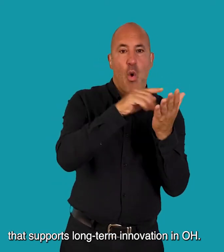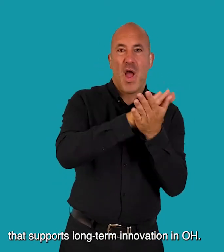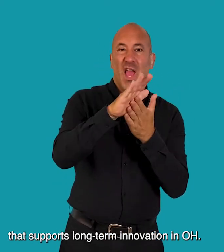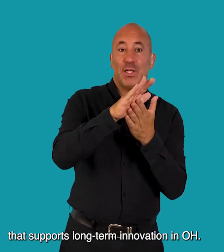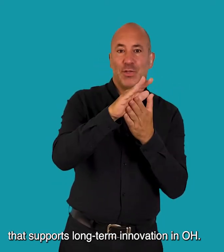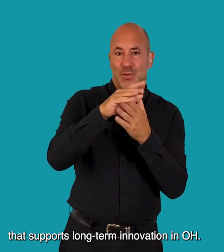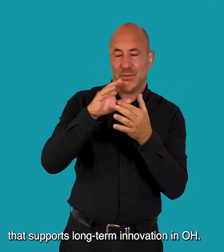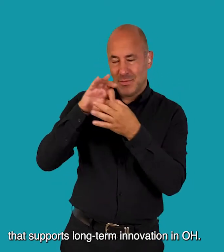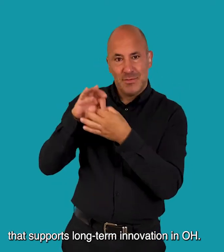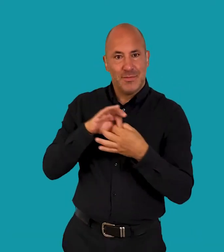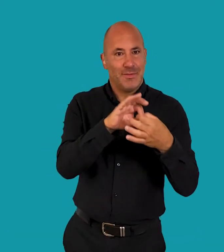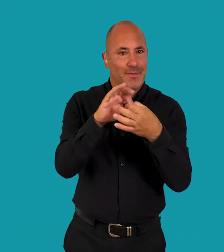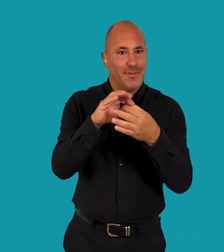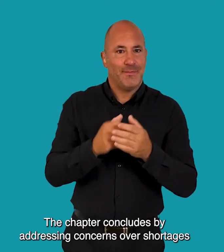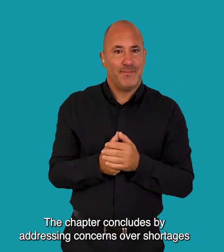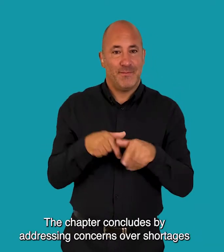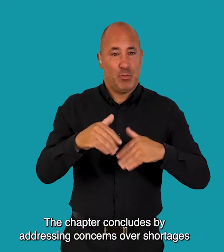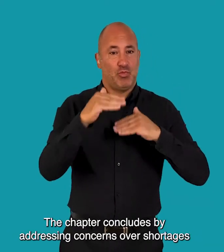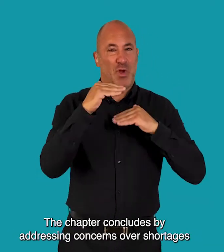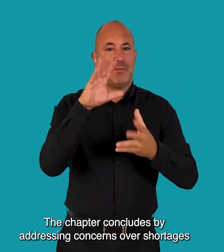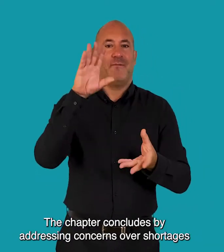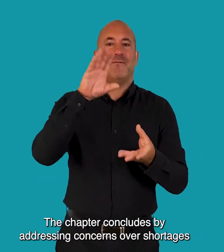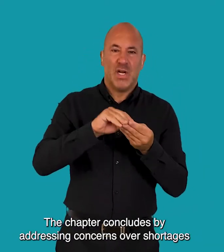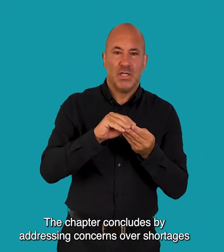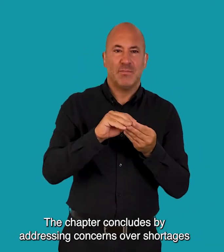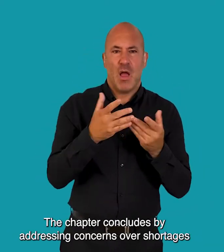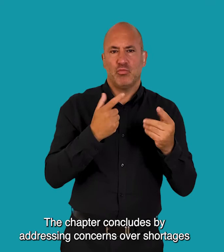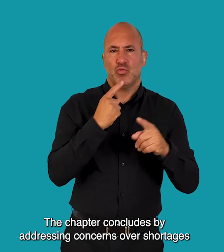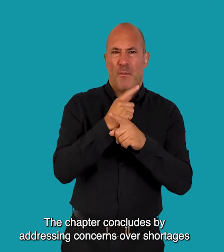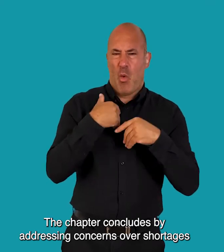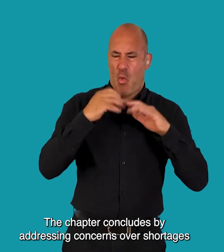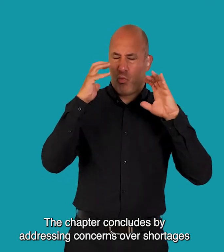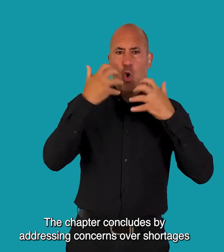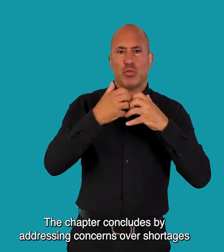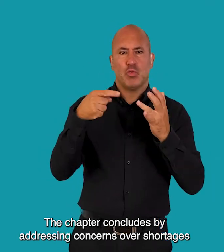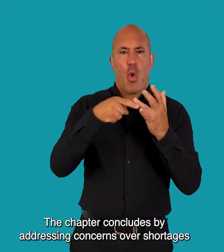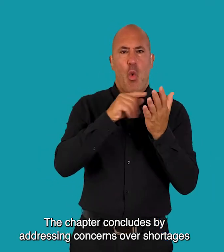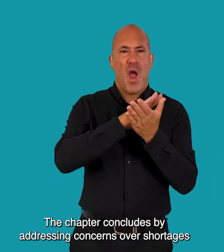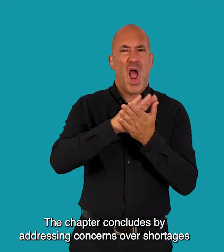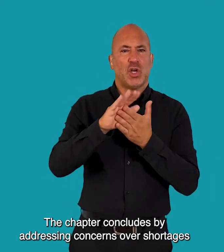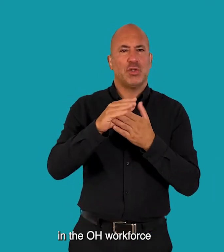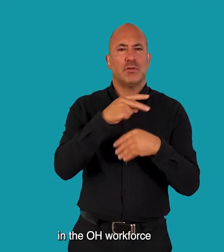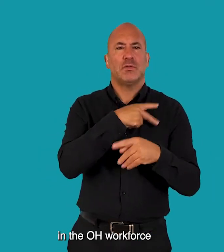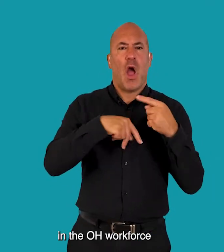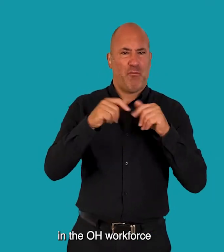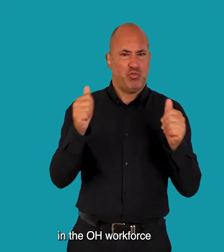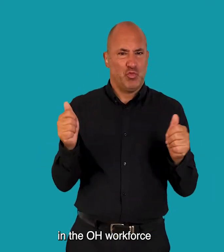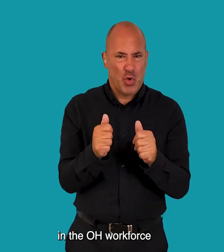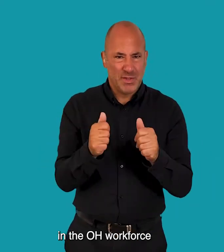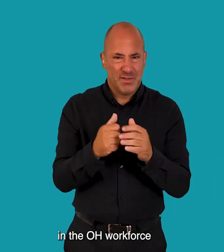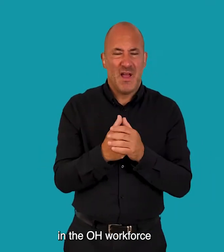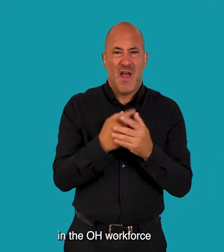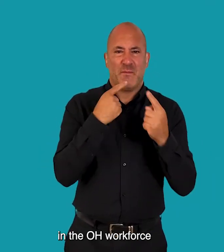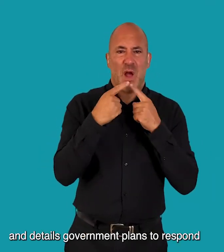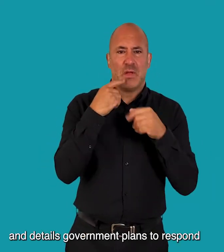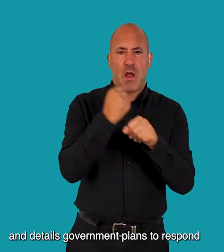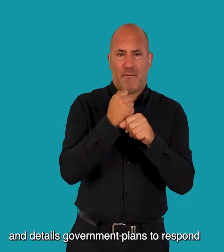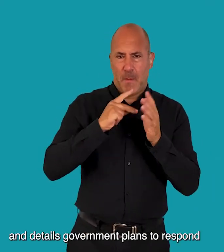in OH. The chapter concludes by addressing concerns over shortages in the OH workforce and details